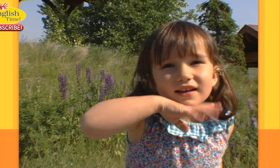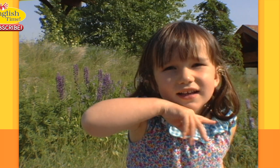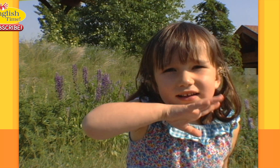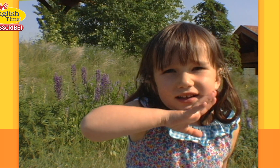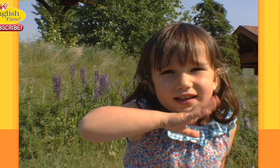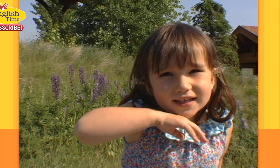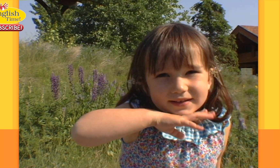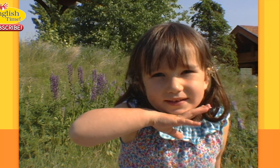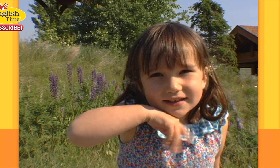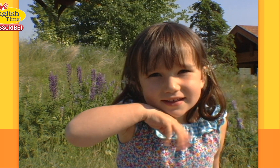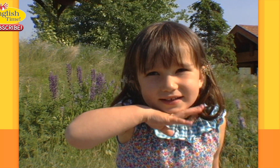Pig.